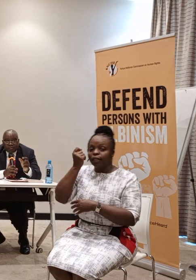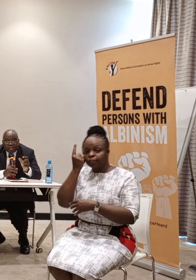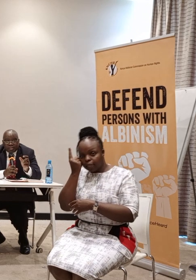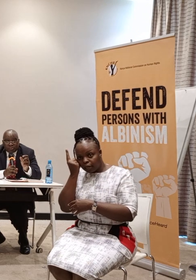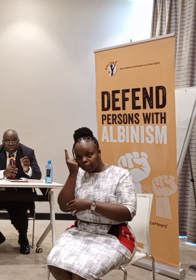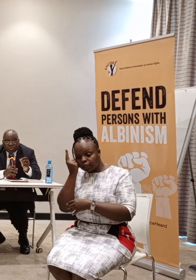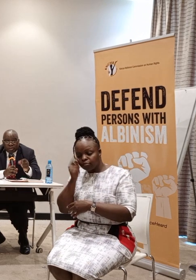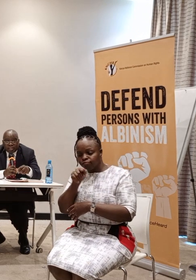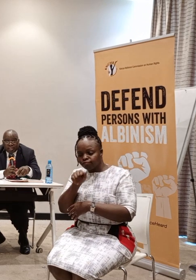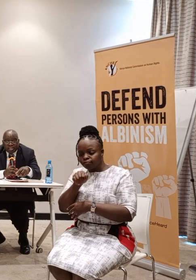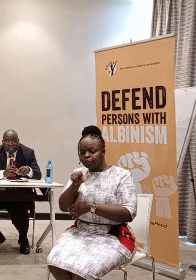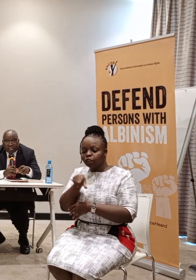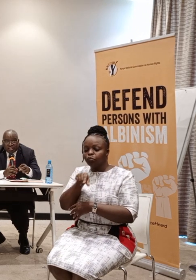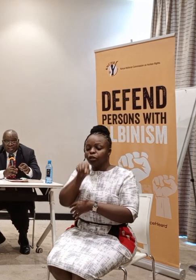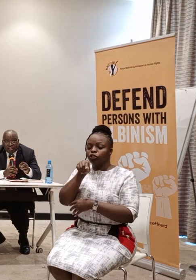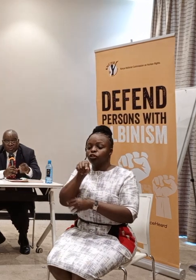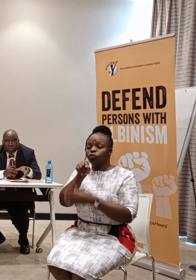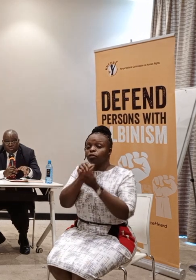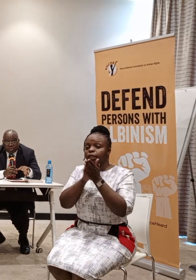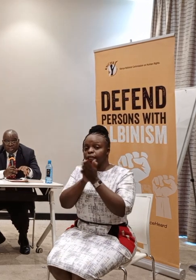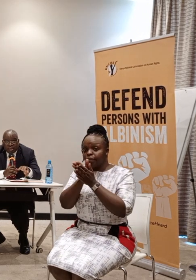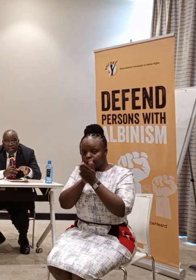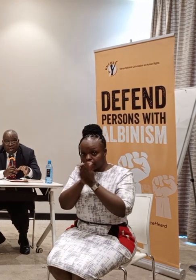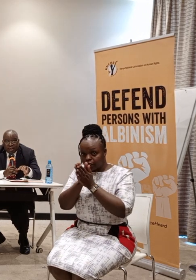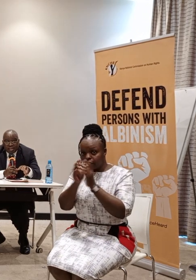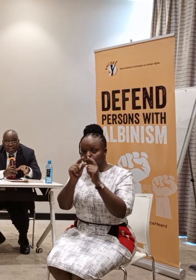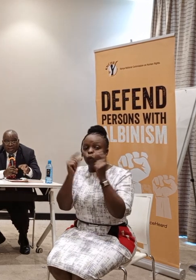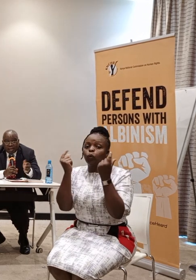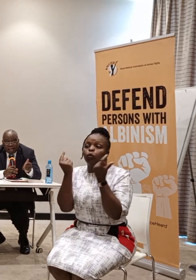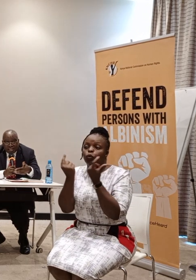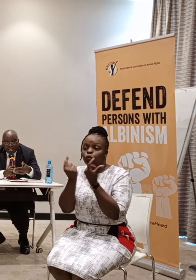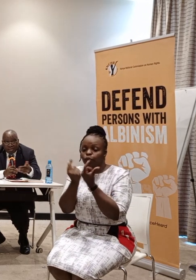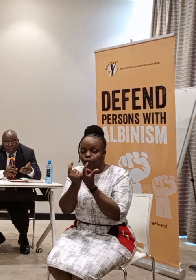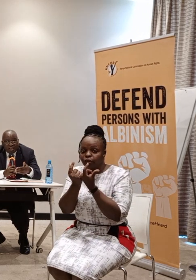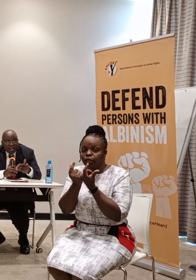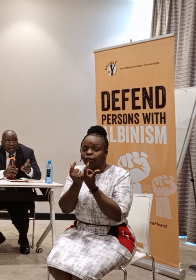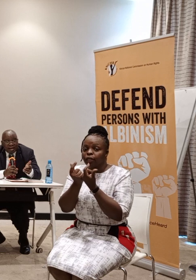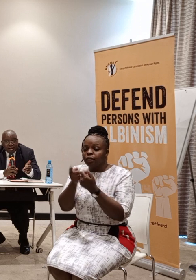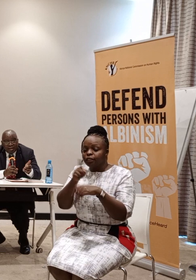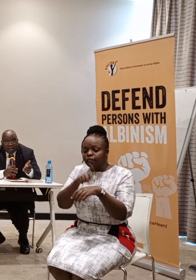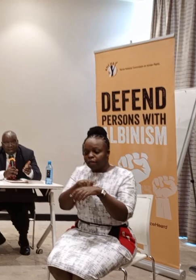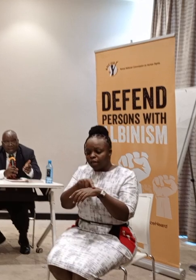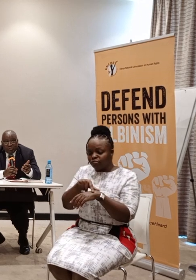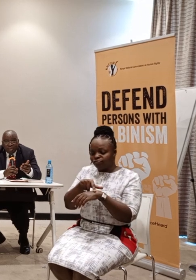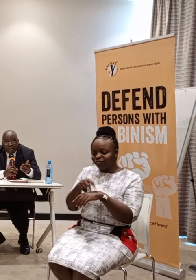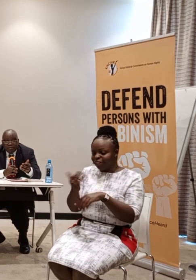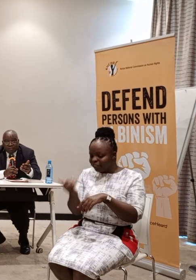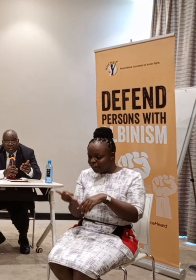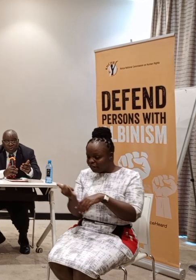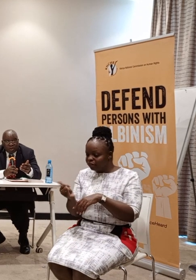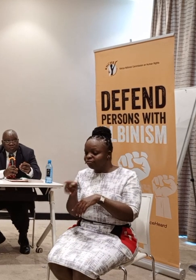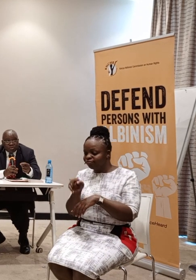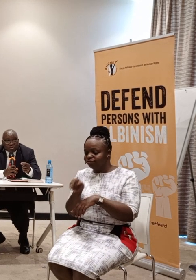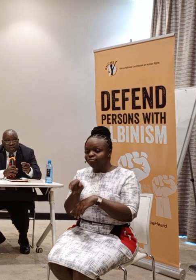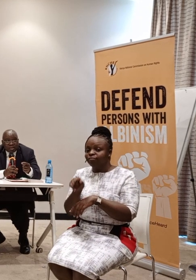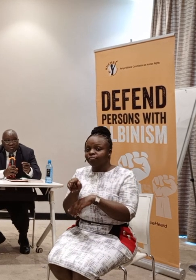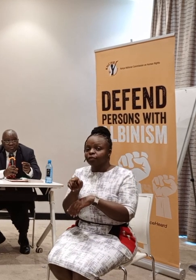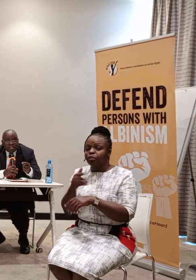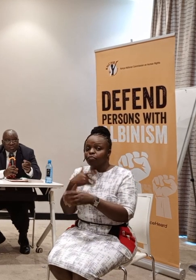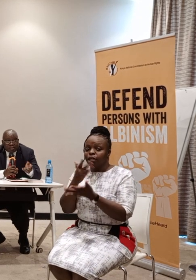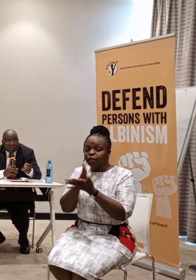these very special interest groups, and catching them when they are young, I believe, is one of